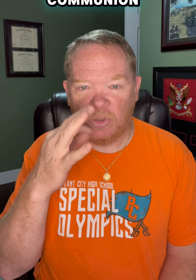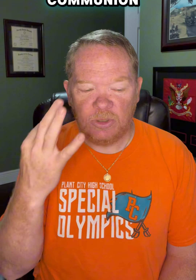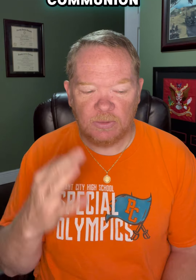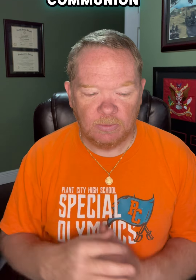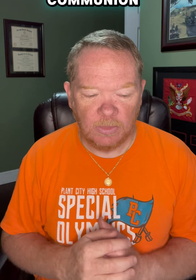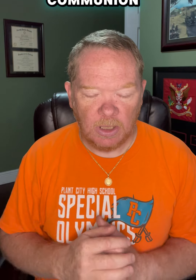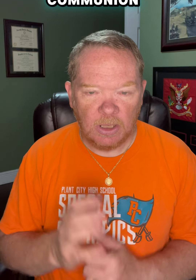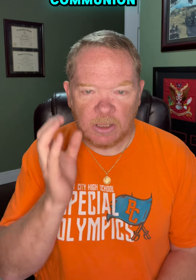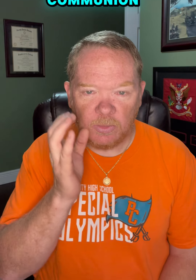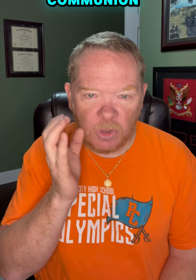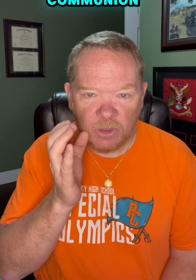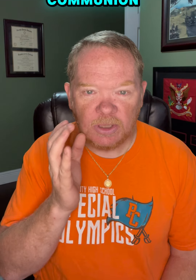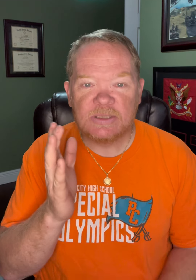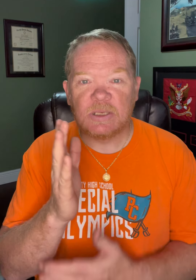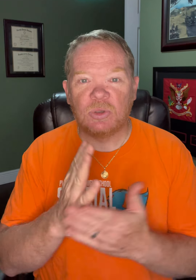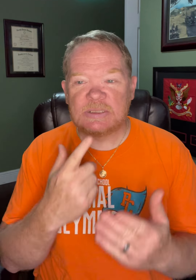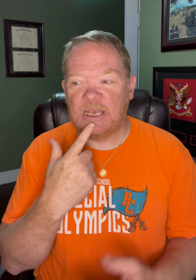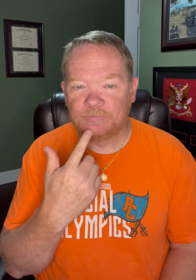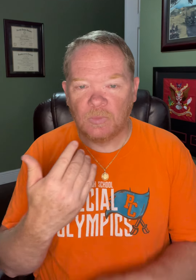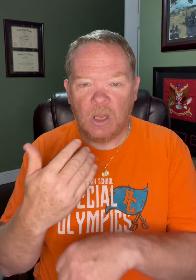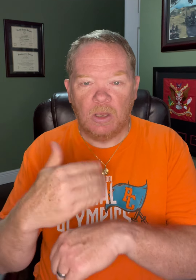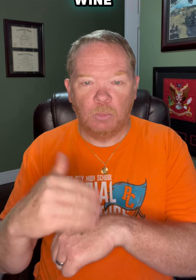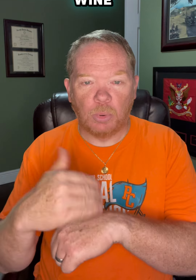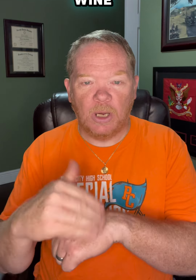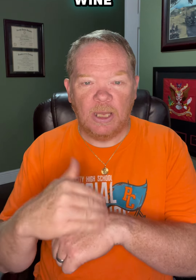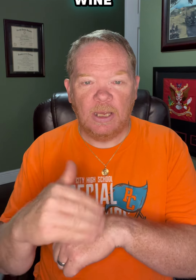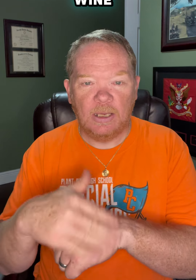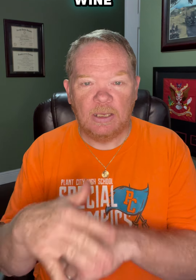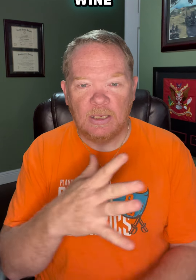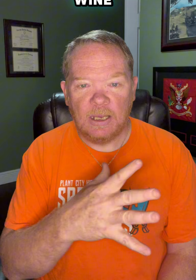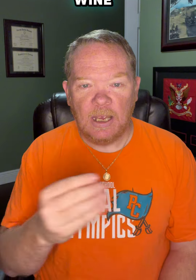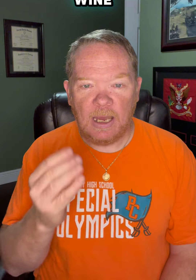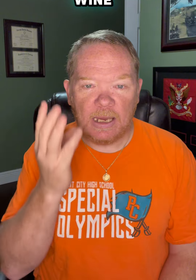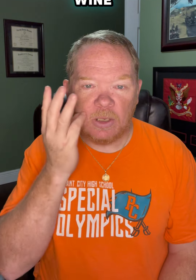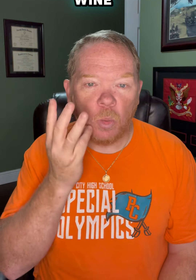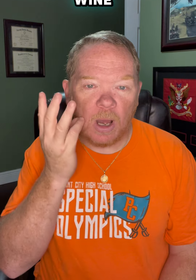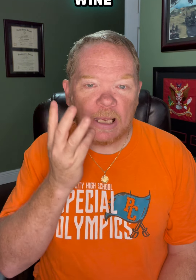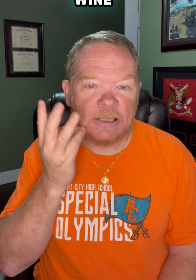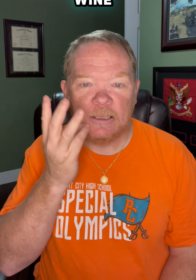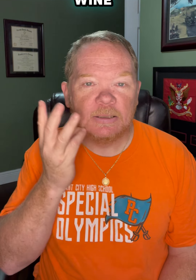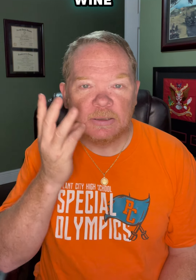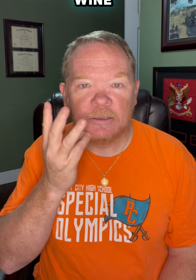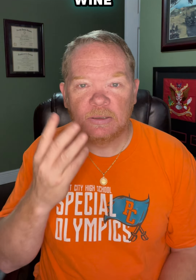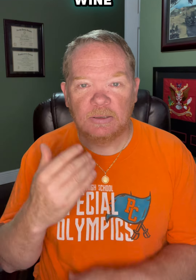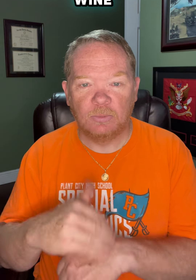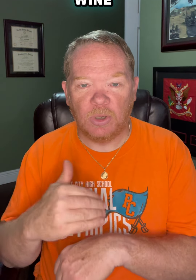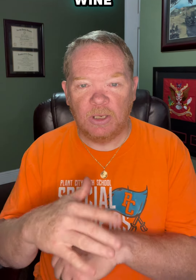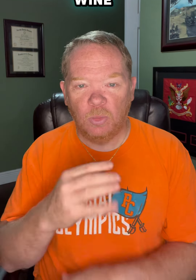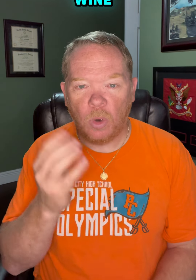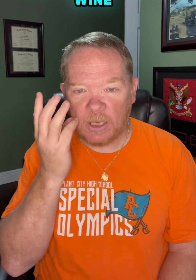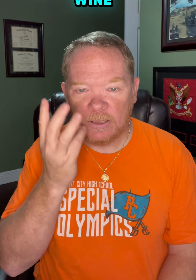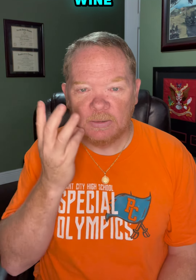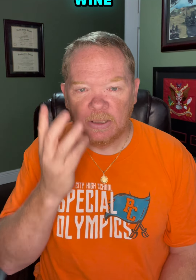communion. Communion, some will say bread and wine. Bread and wine